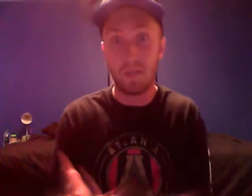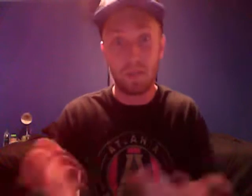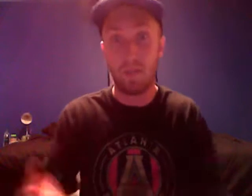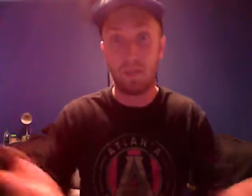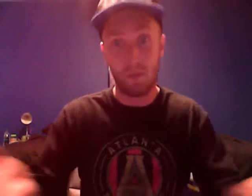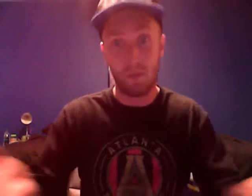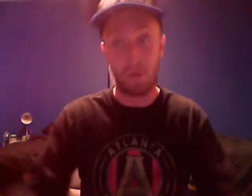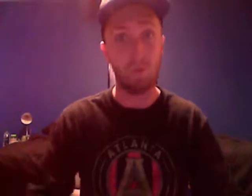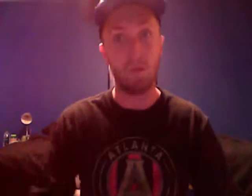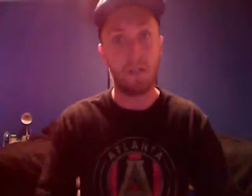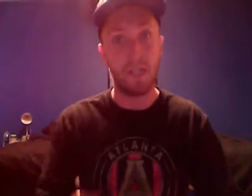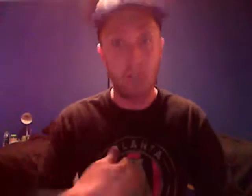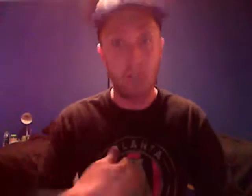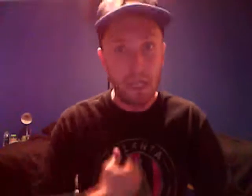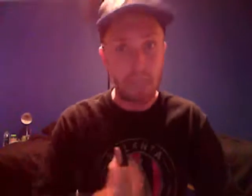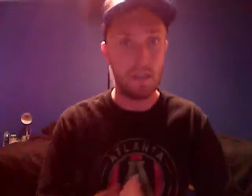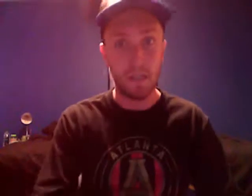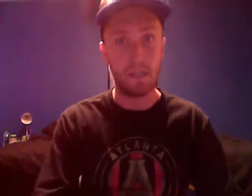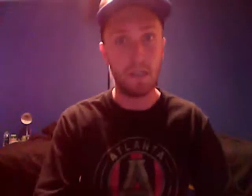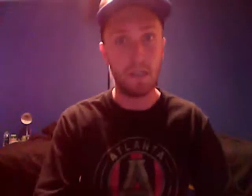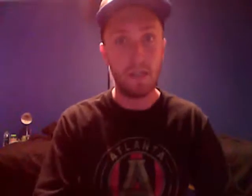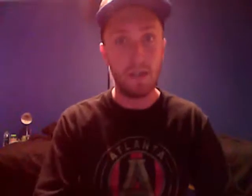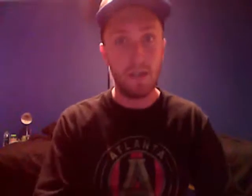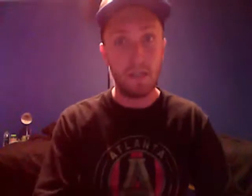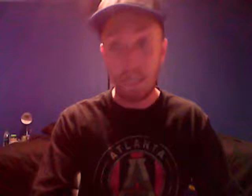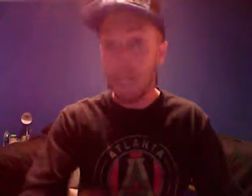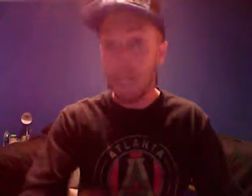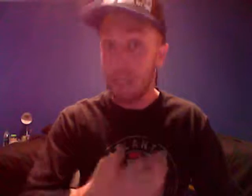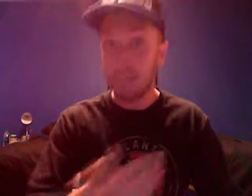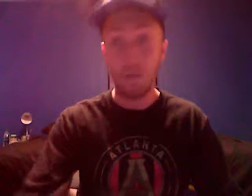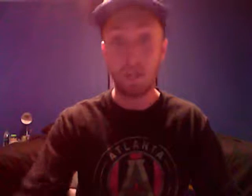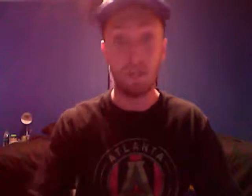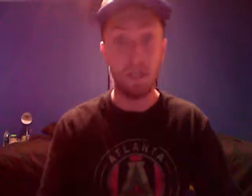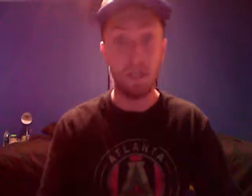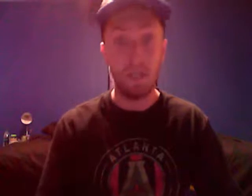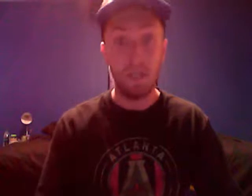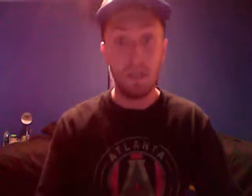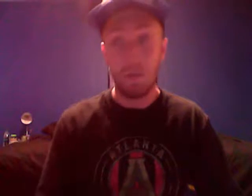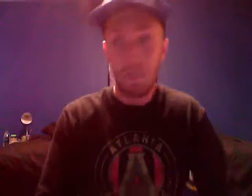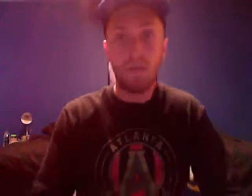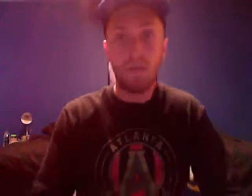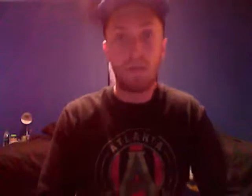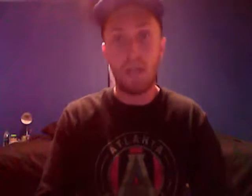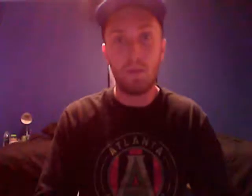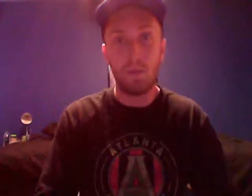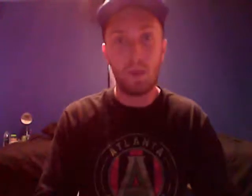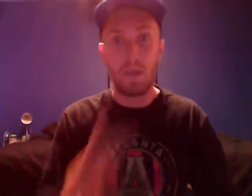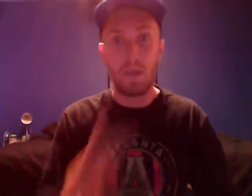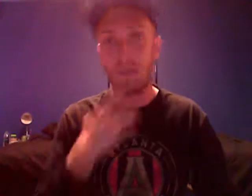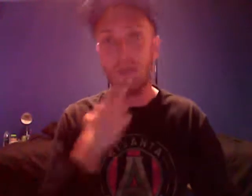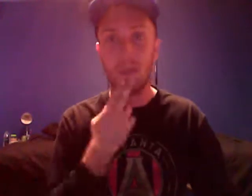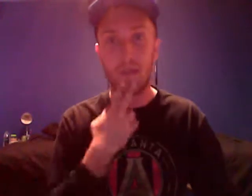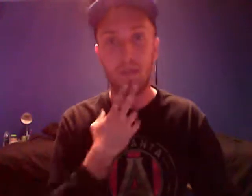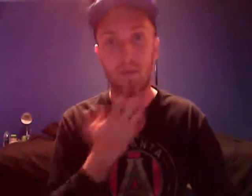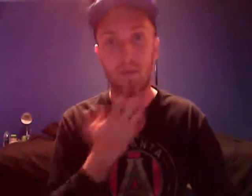like the refs are very one-sided against us. Today, especially, there was never a time where the ref had to think about it for